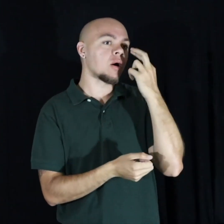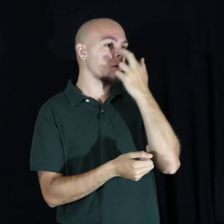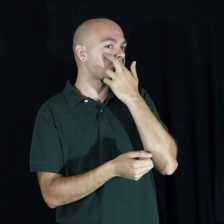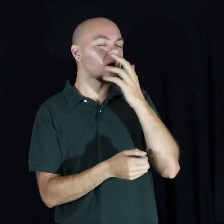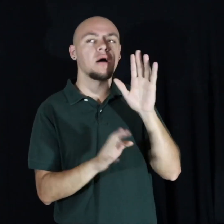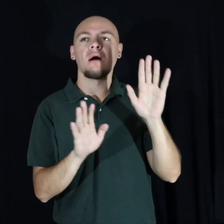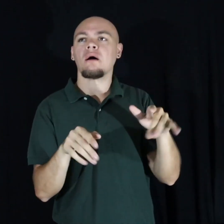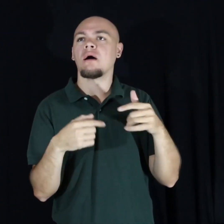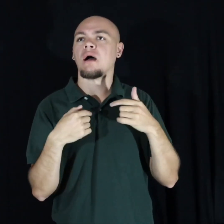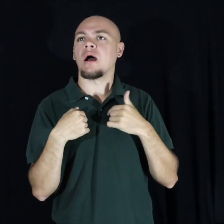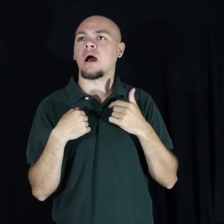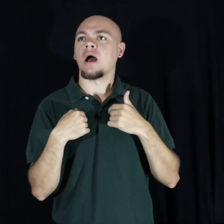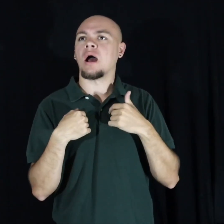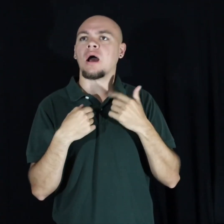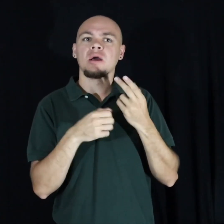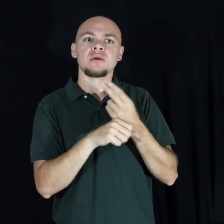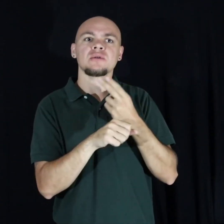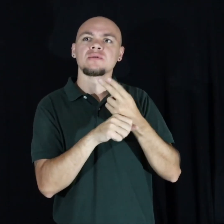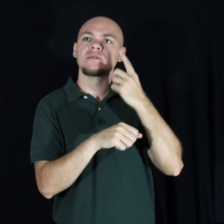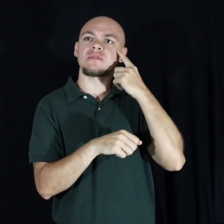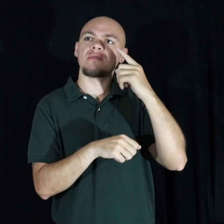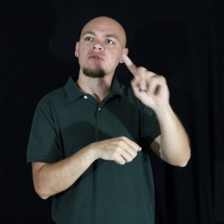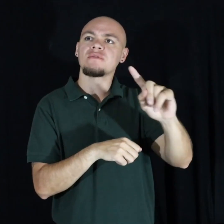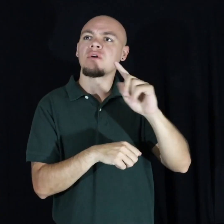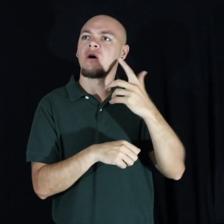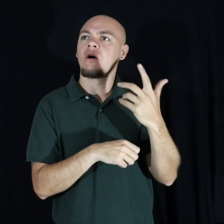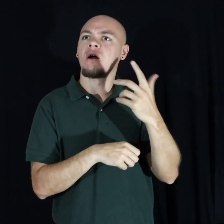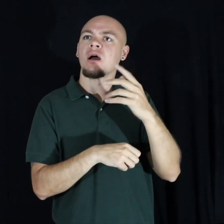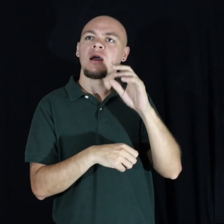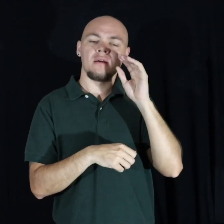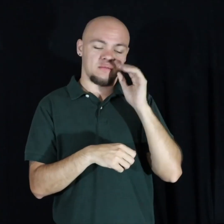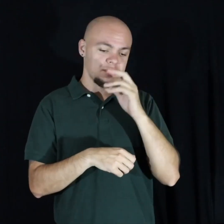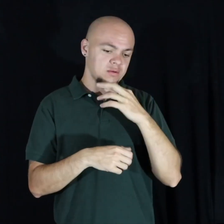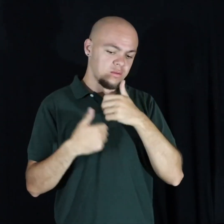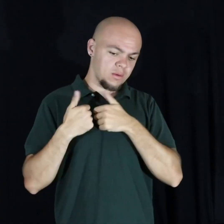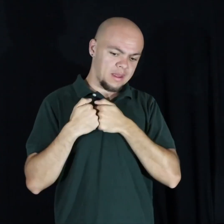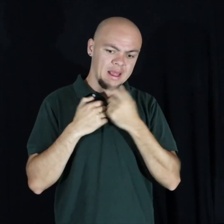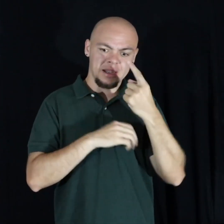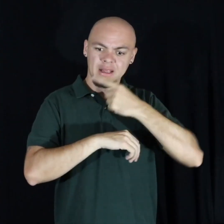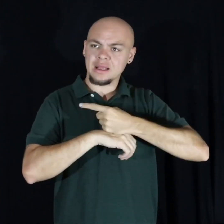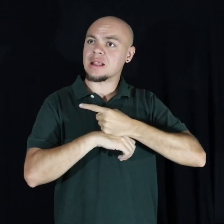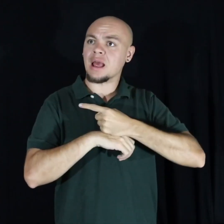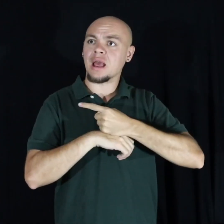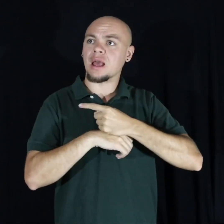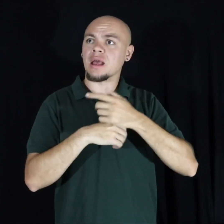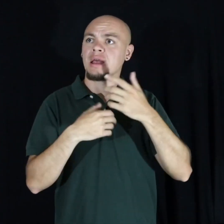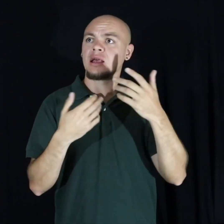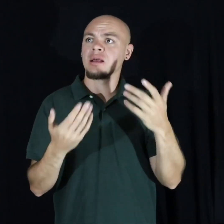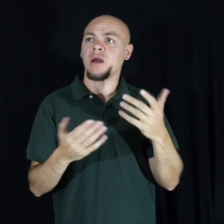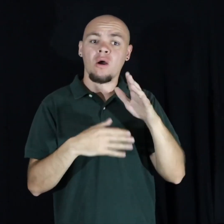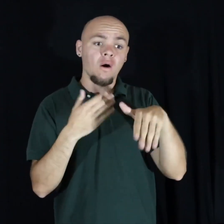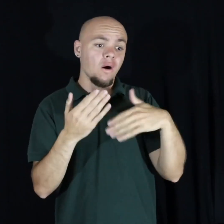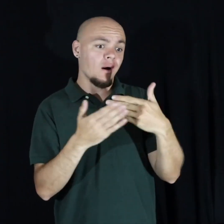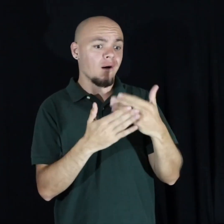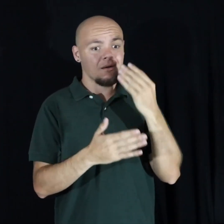be used for Valentine's Day, #AllFlowersMatter. You do not hear